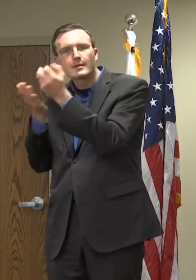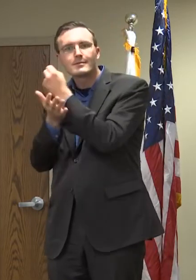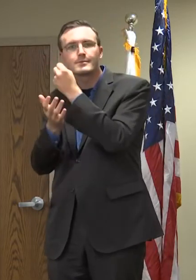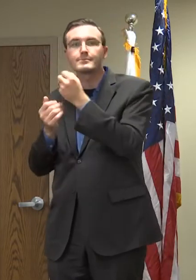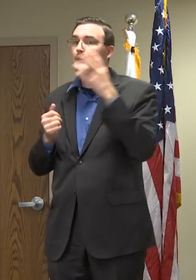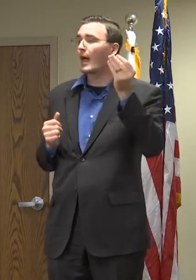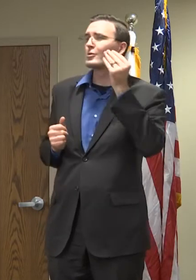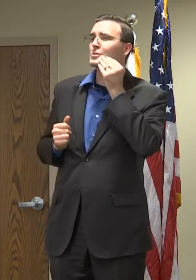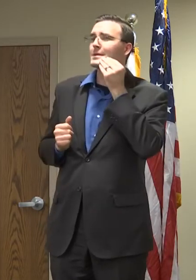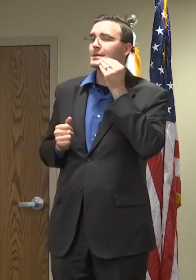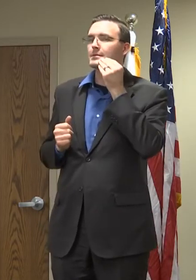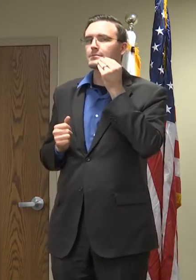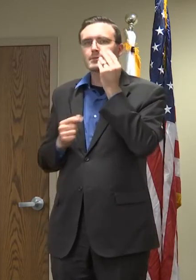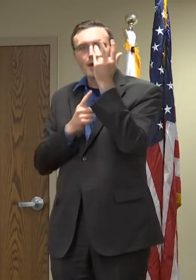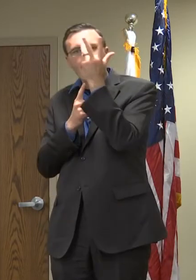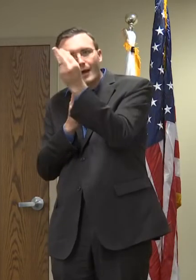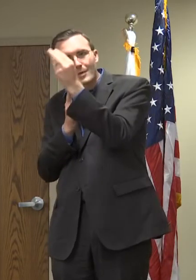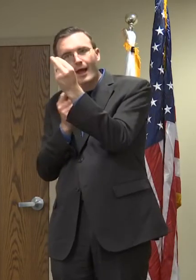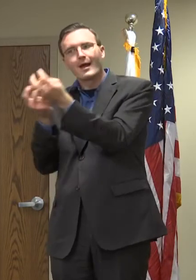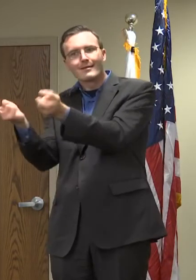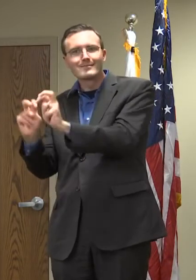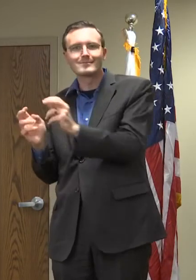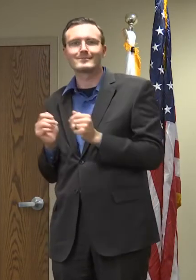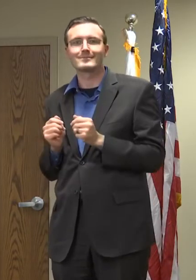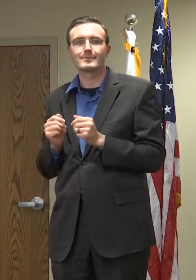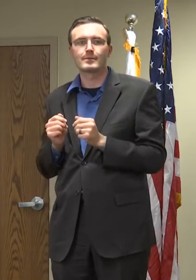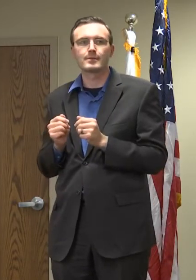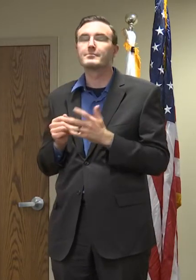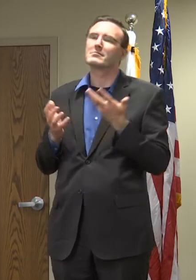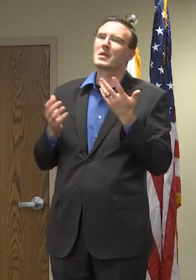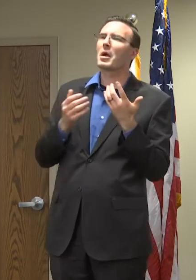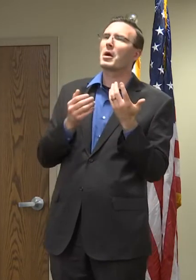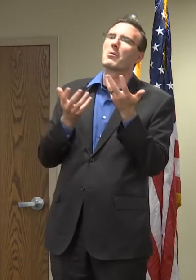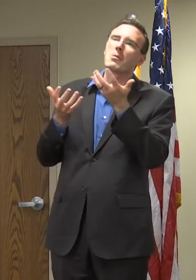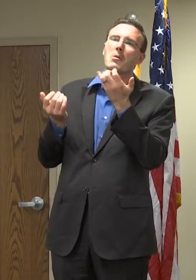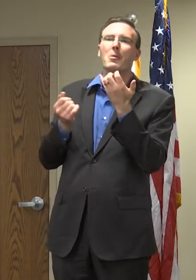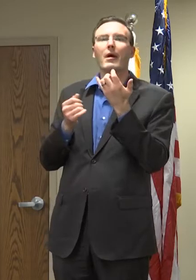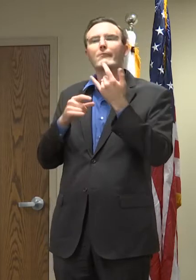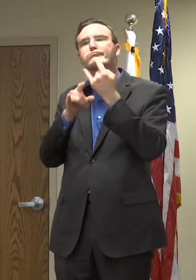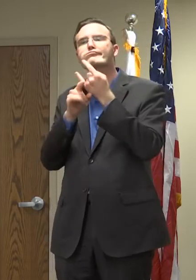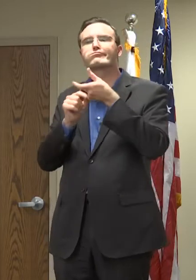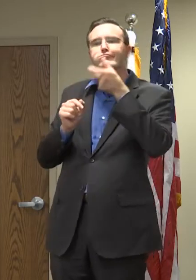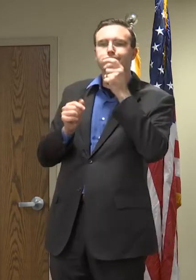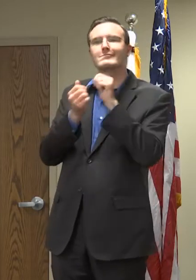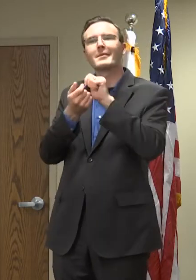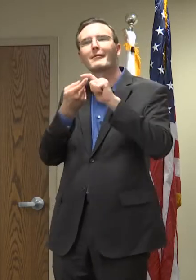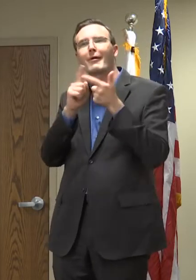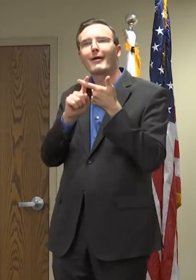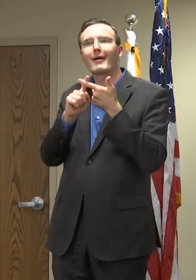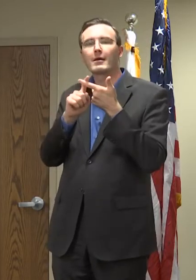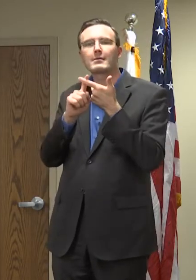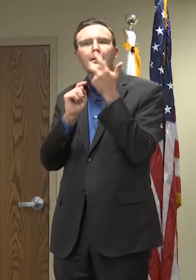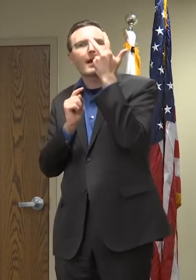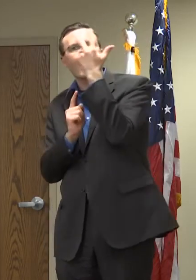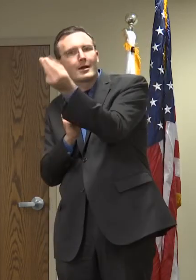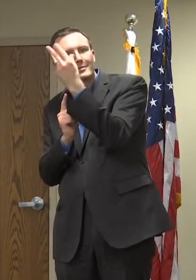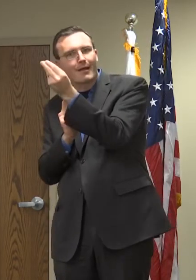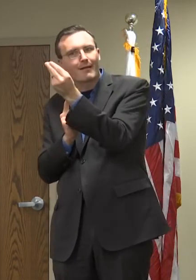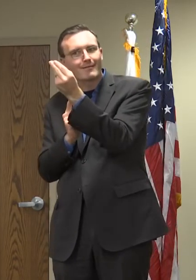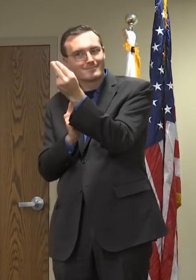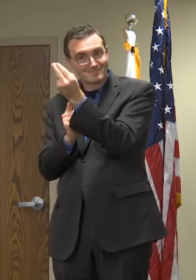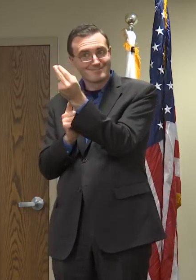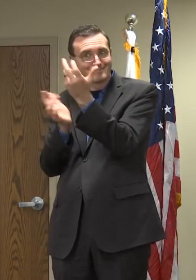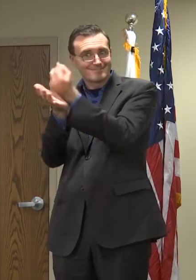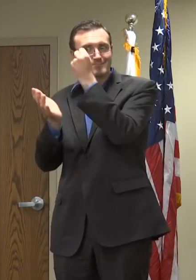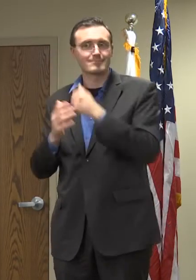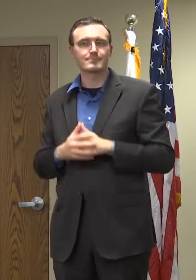out, move it outdoors. Planning to have a cocktail with some friends, move it outdoors. The other thing that's probably